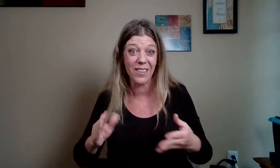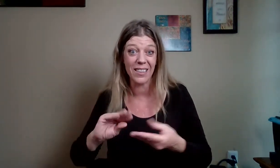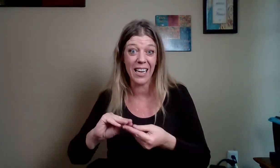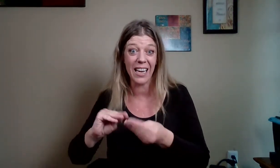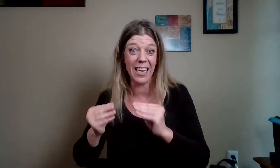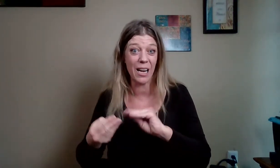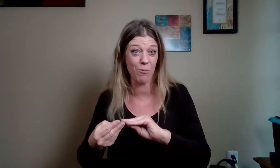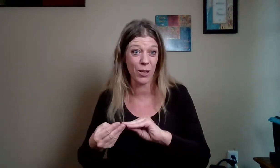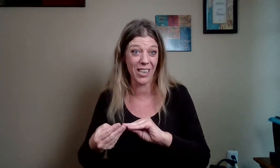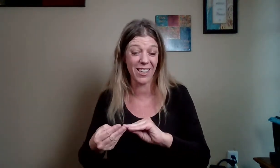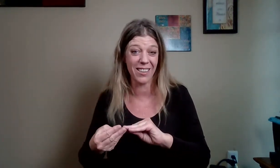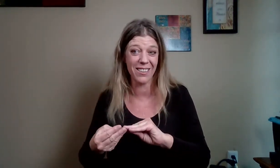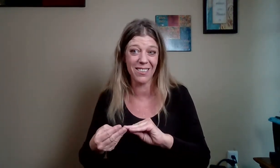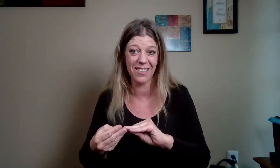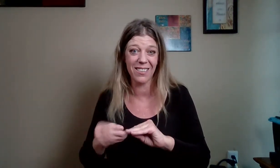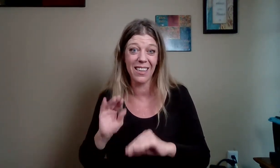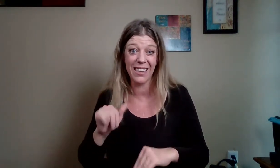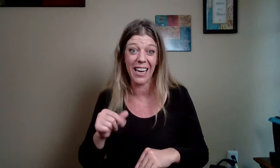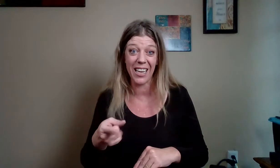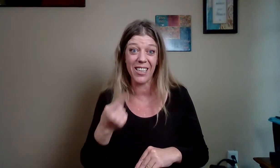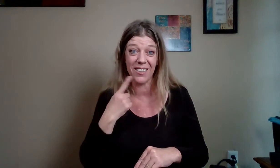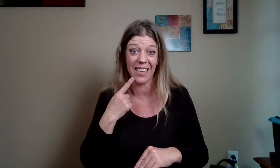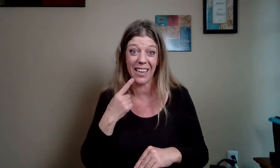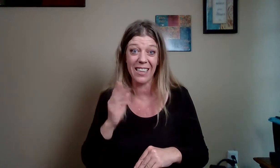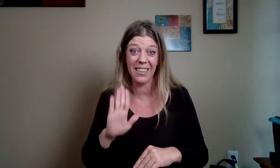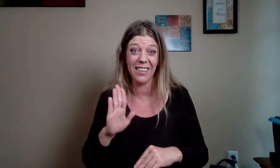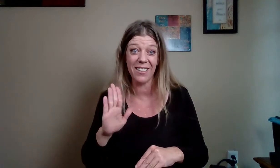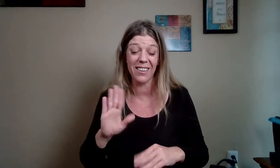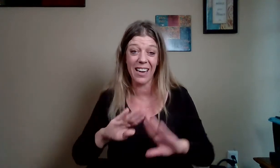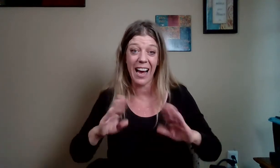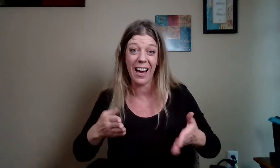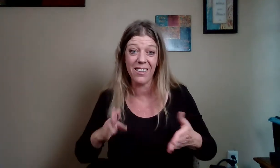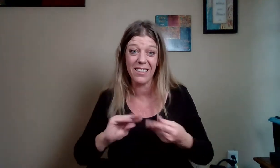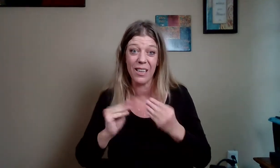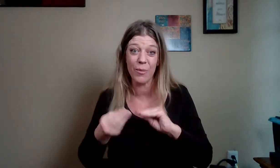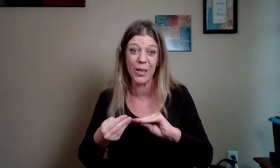house number? Can you say your house